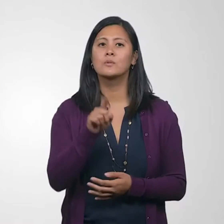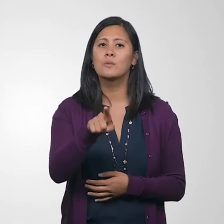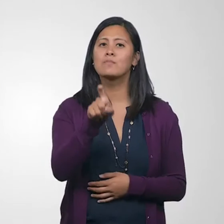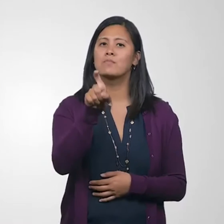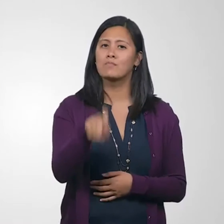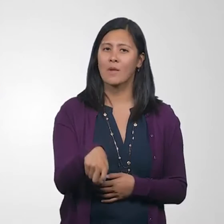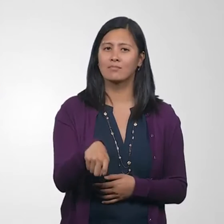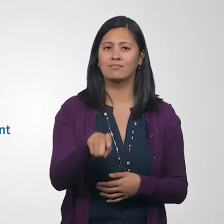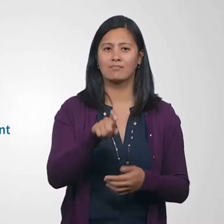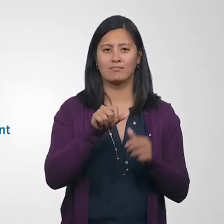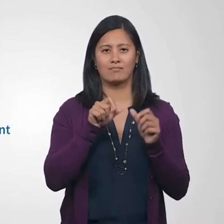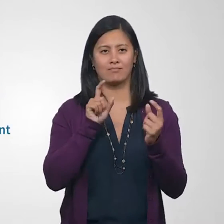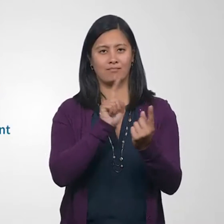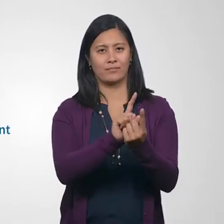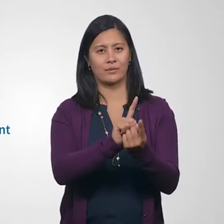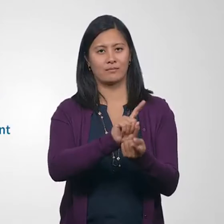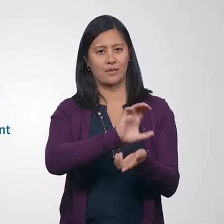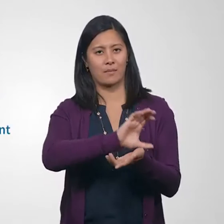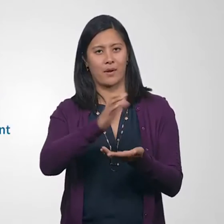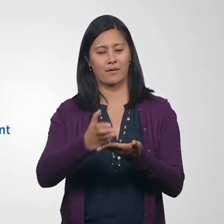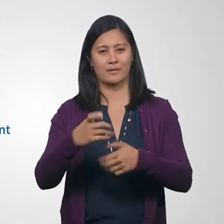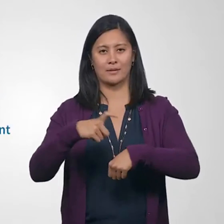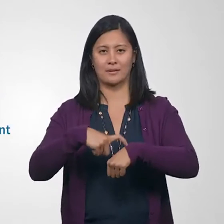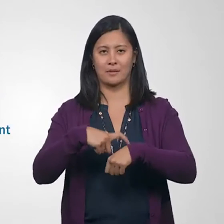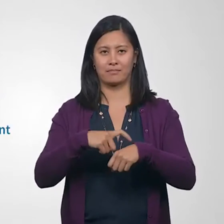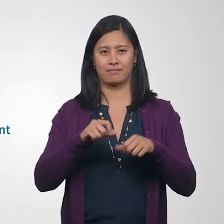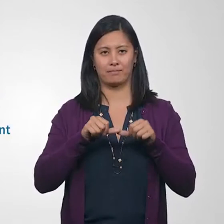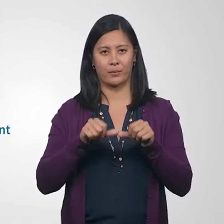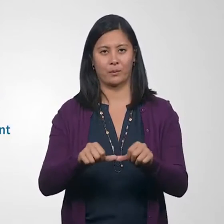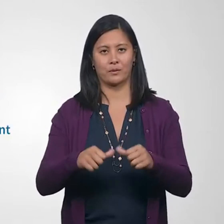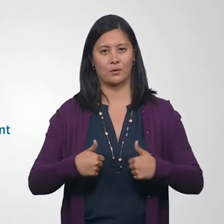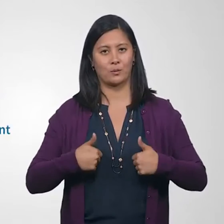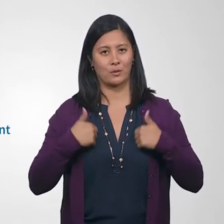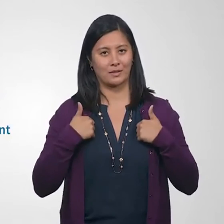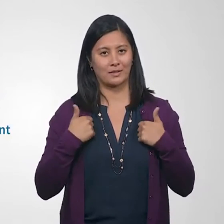You must possess the requisite amount of time as a permanent resident.